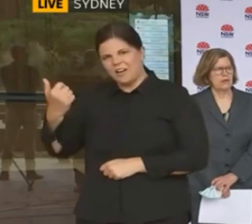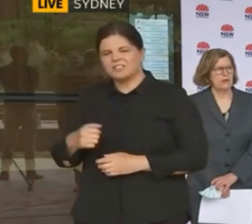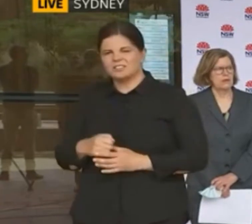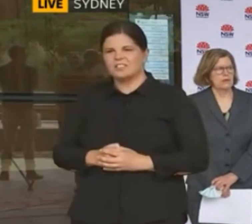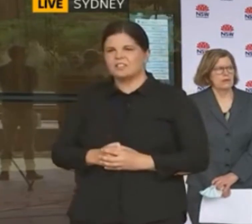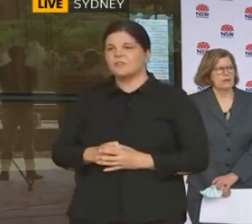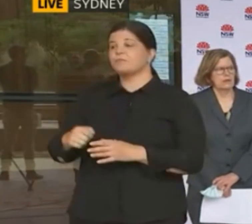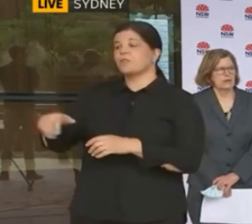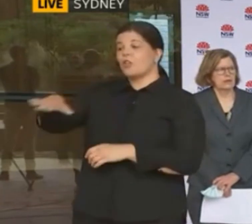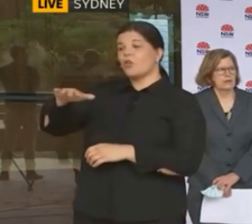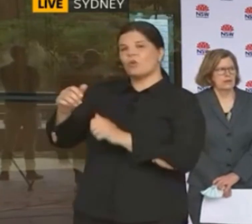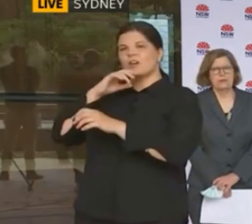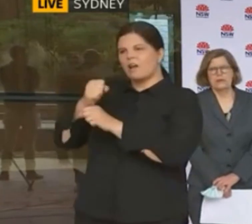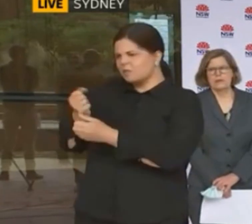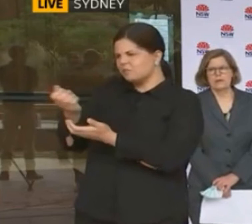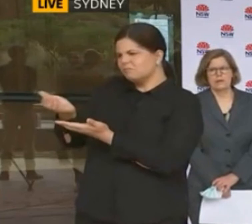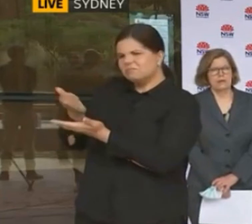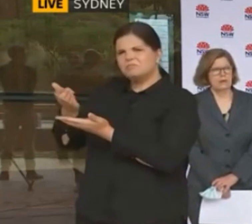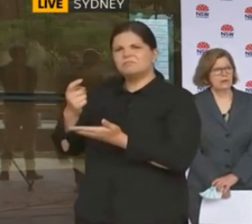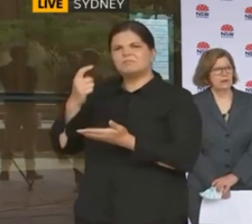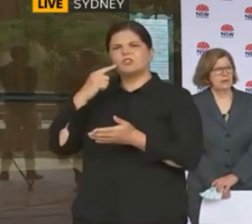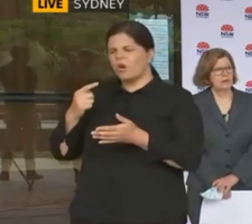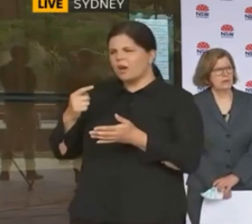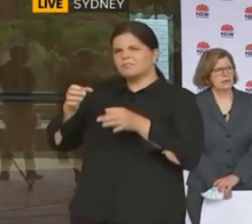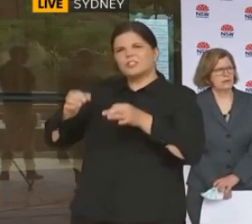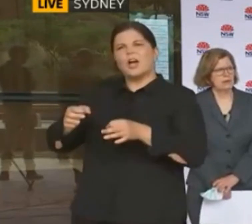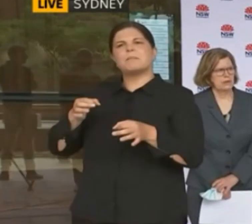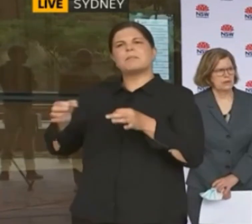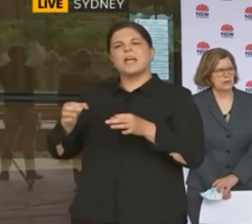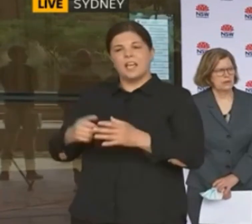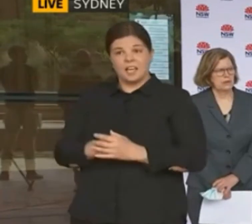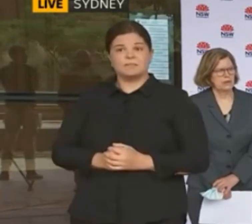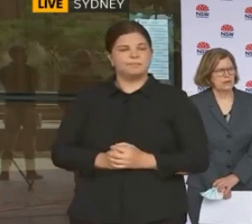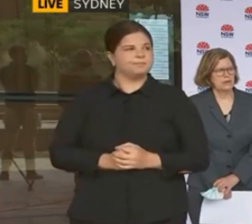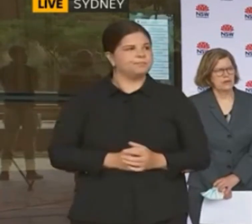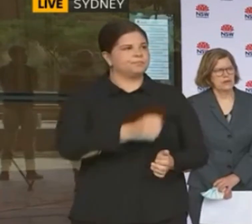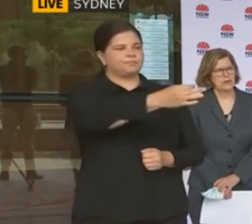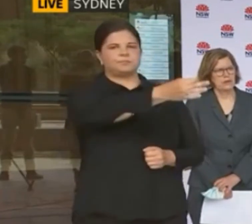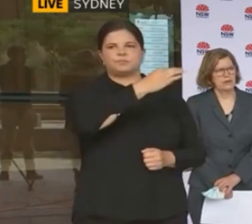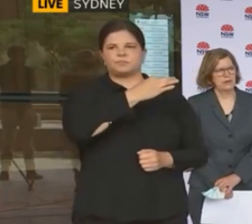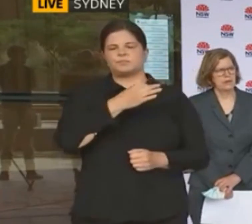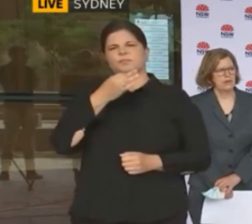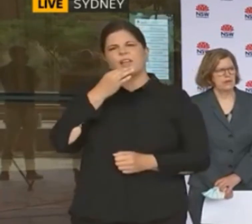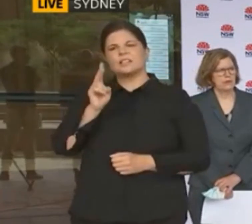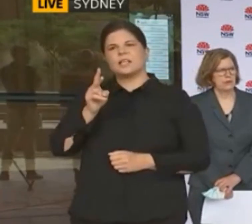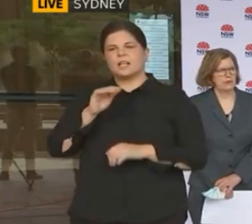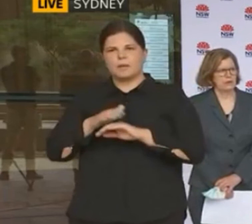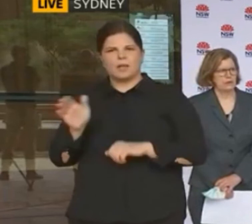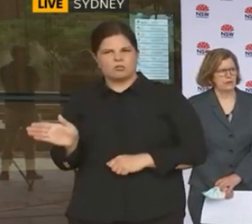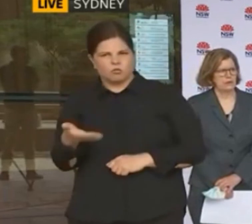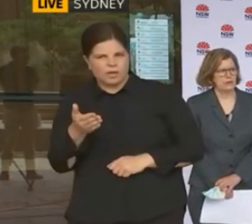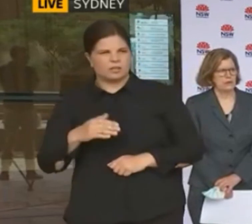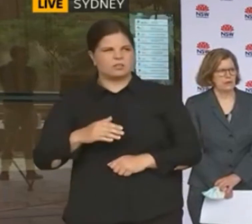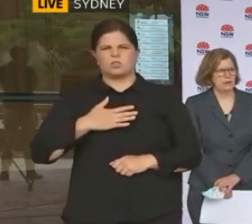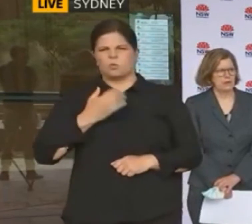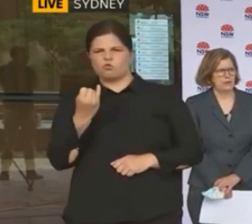some time now to establish plans for those areas. Premier, can I ask you again about cricket? I don't mean this to come across as parochial, but